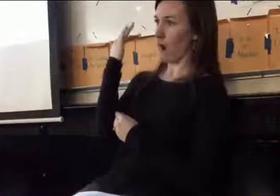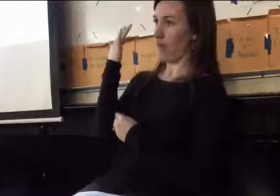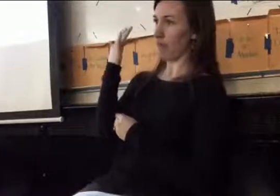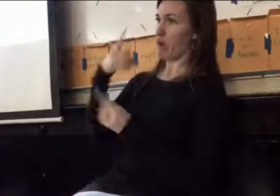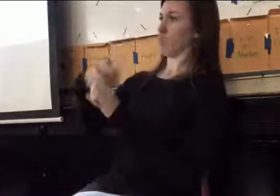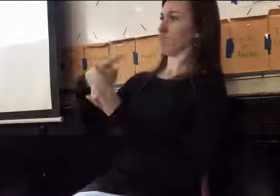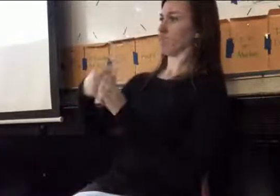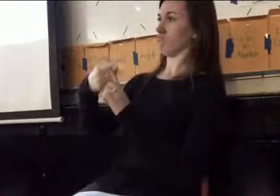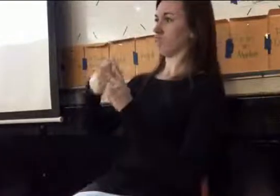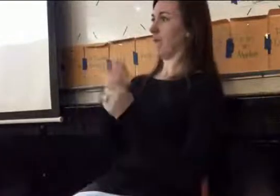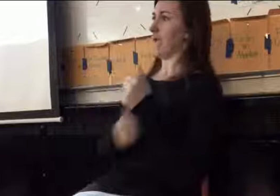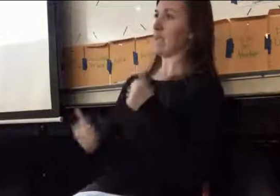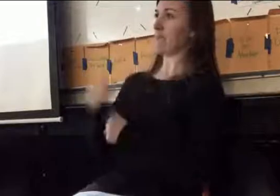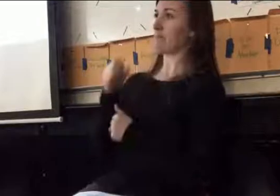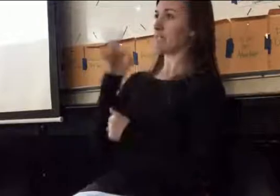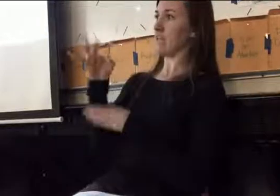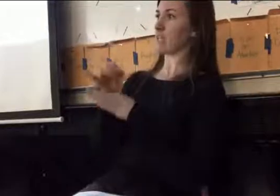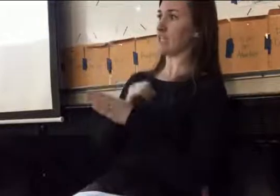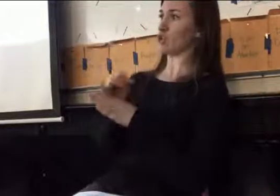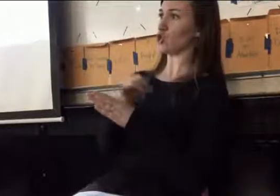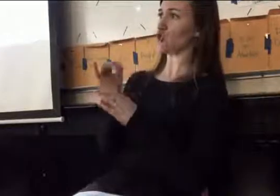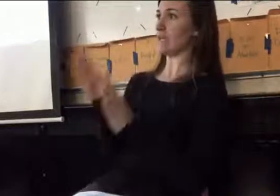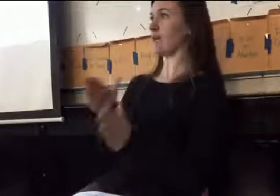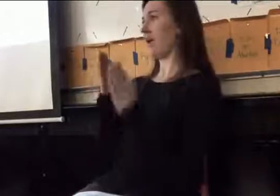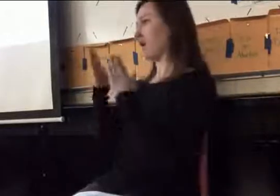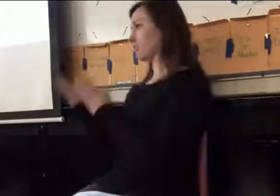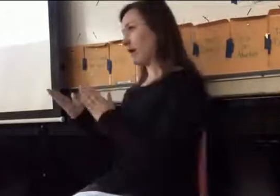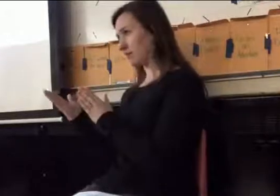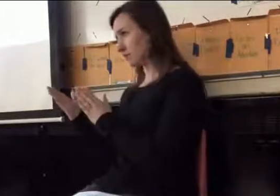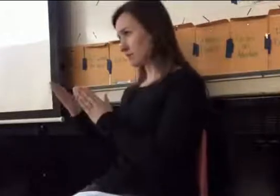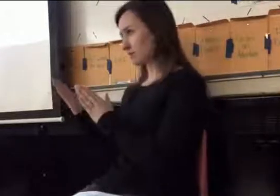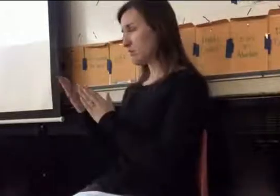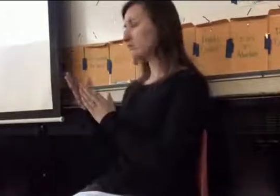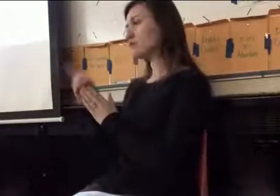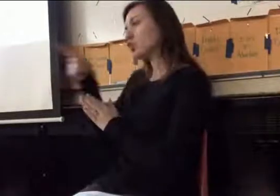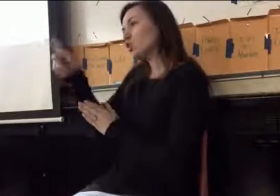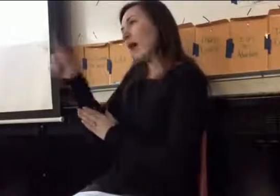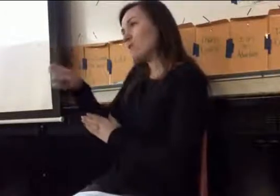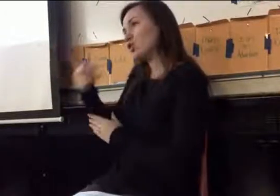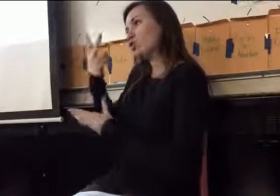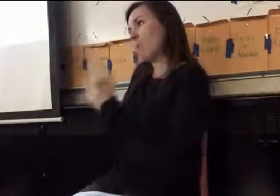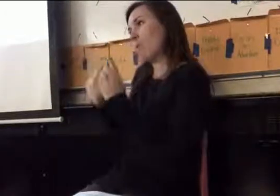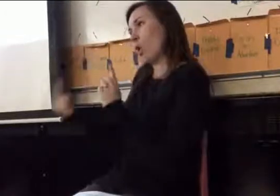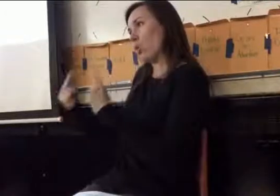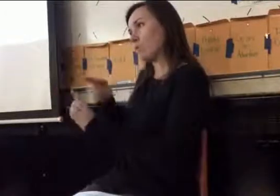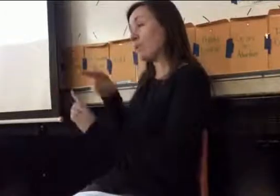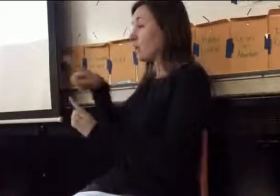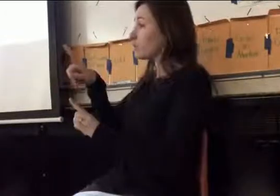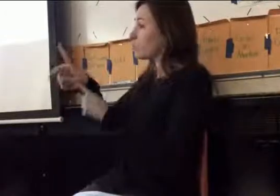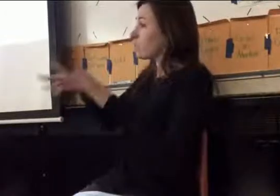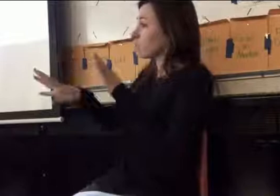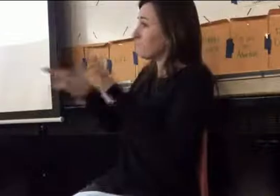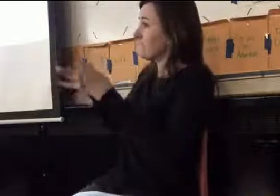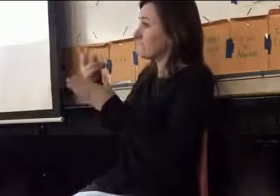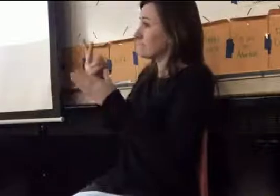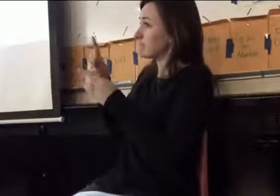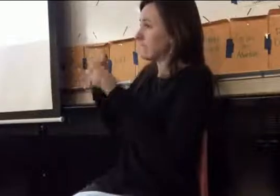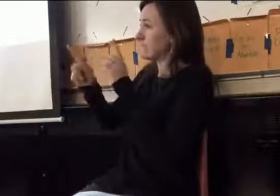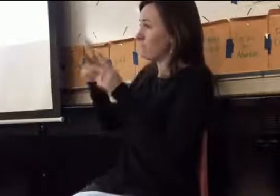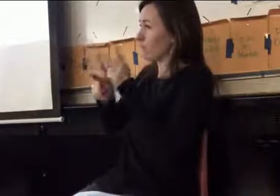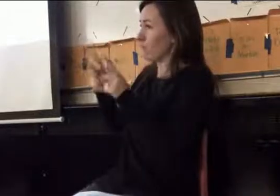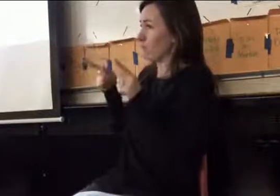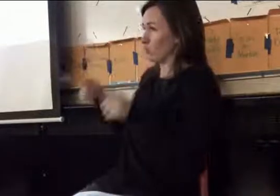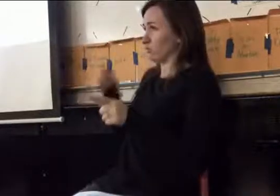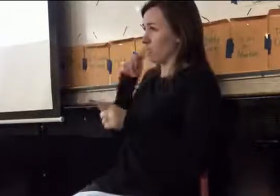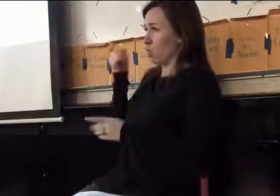if you want to do the same person for both and explain how Rockefeller was a captain and a robber baron, that's fine, as long as you can support your claims. If